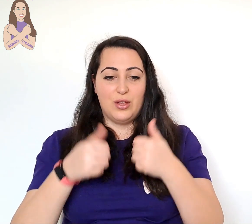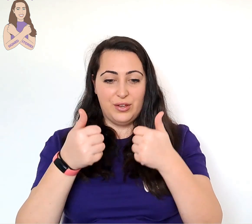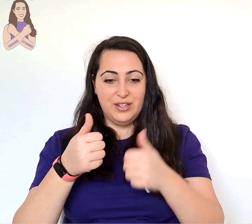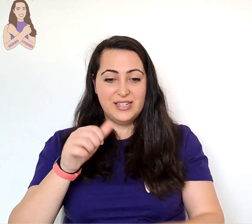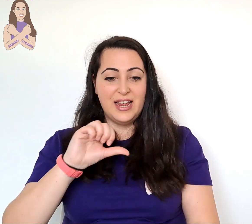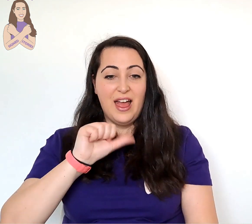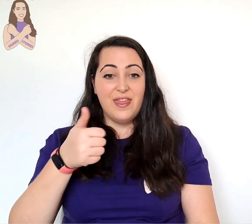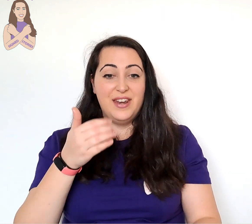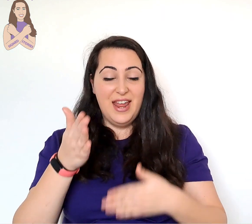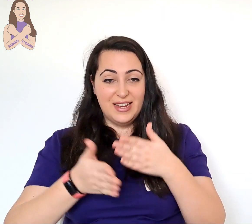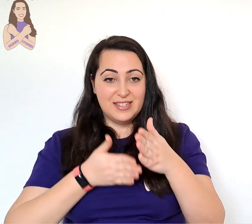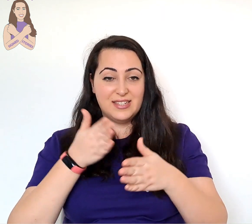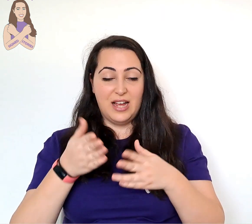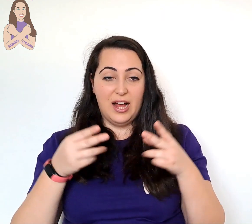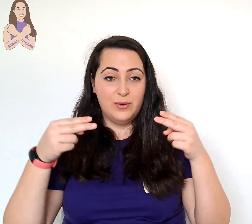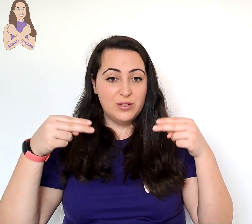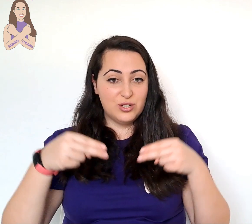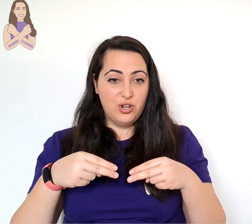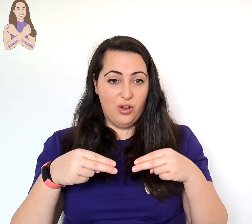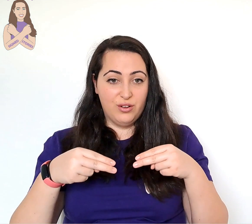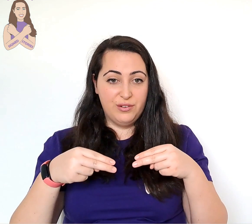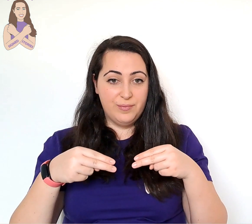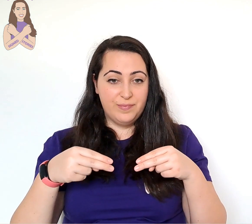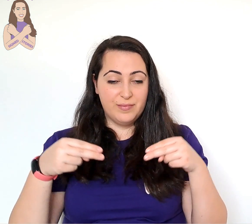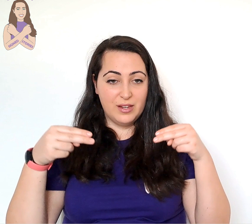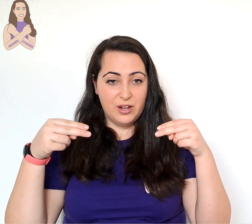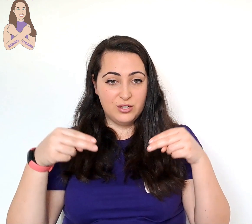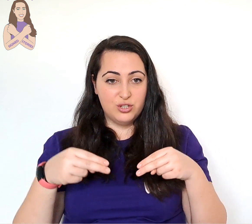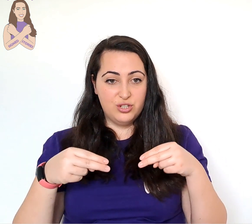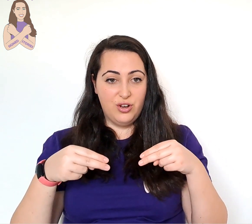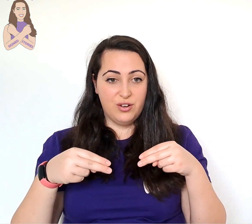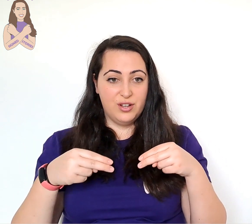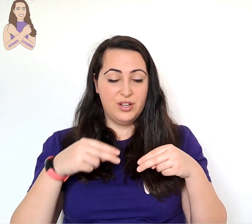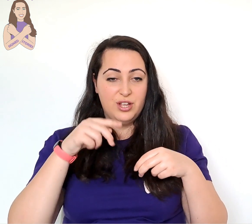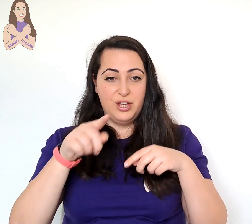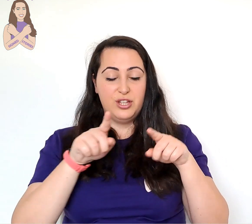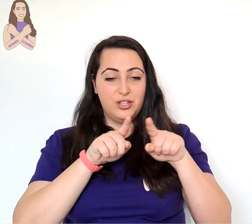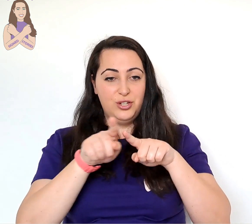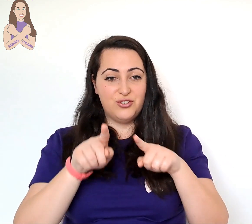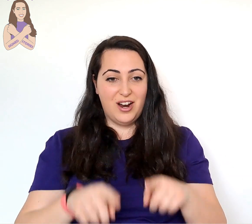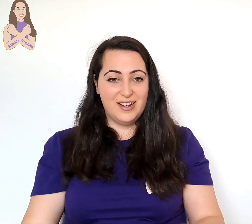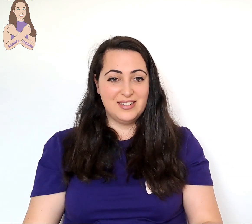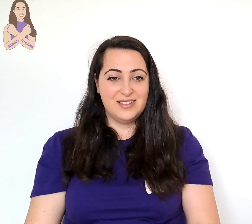Good. The next sign was dog. Dog. You try.